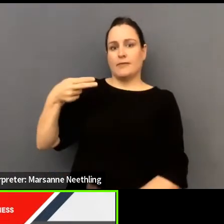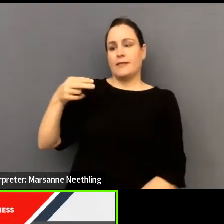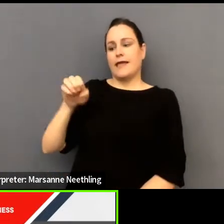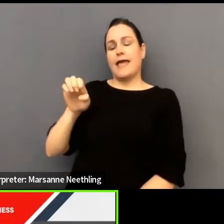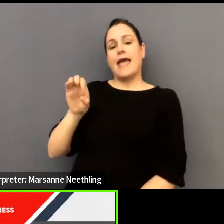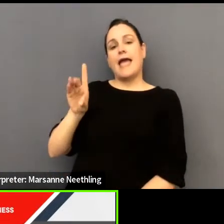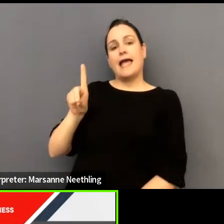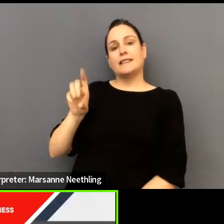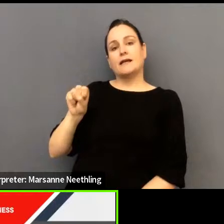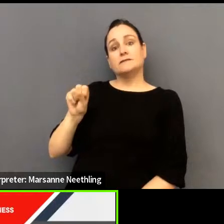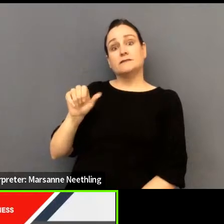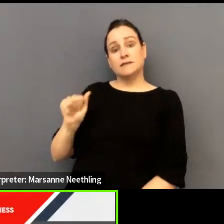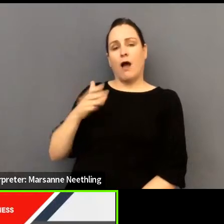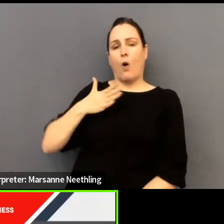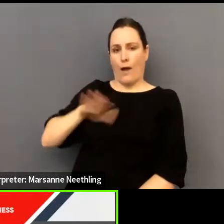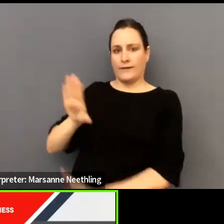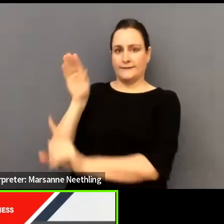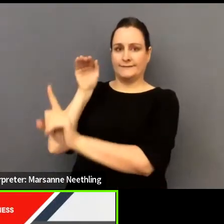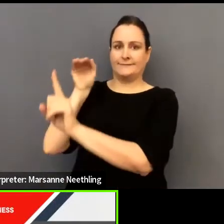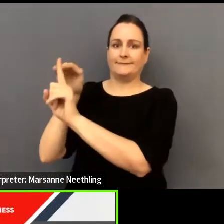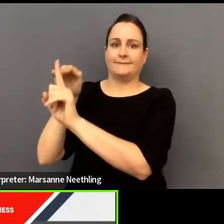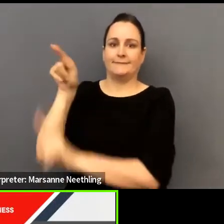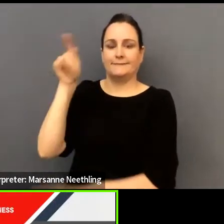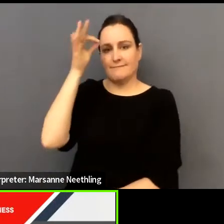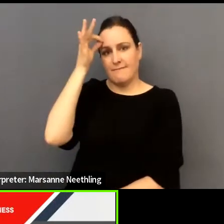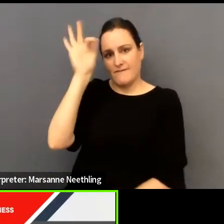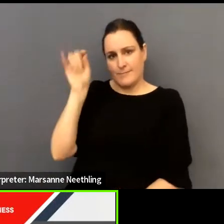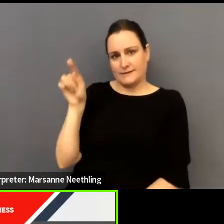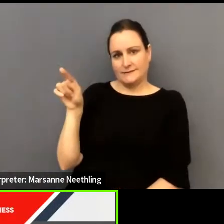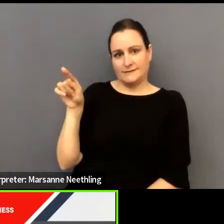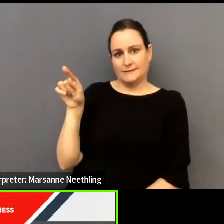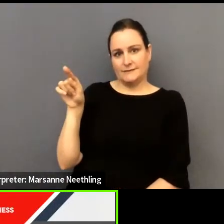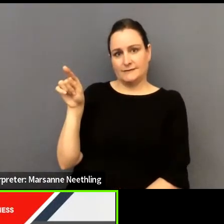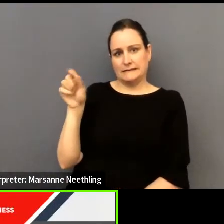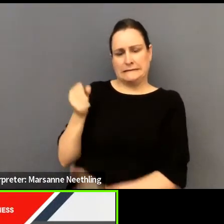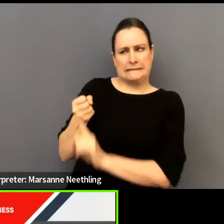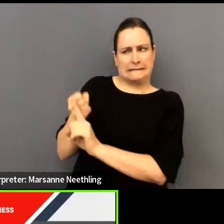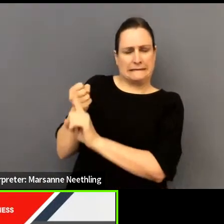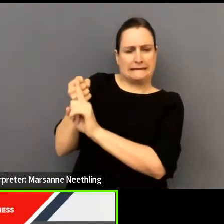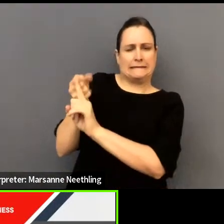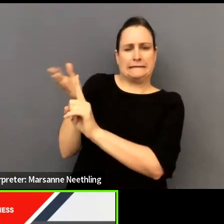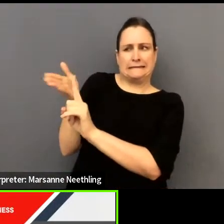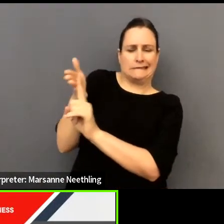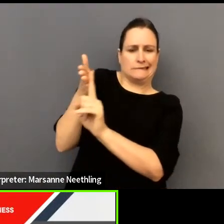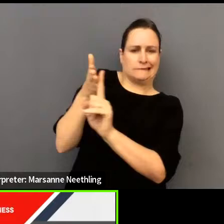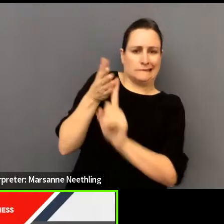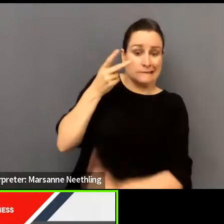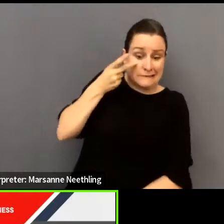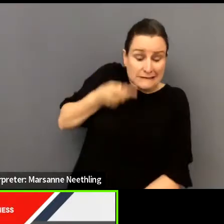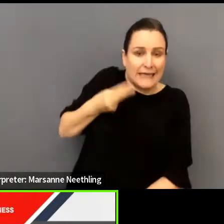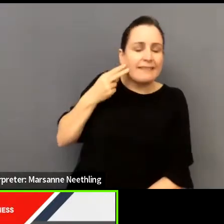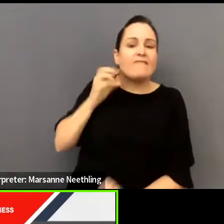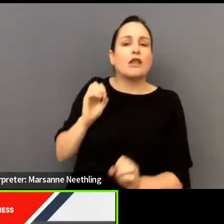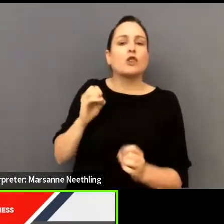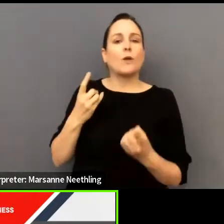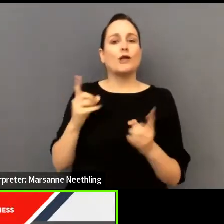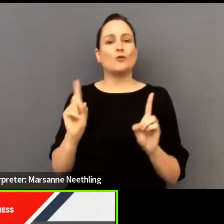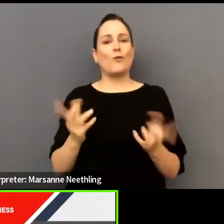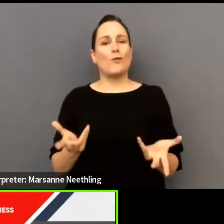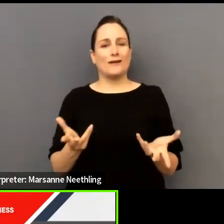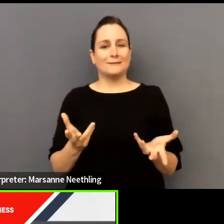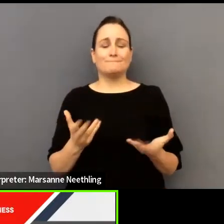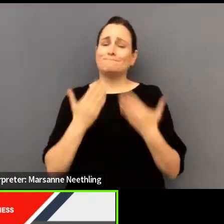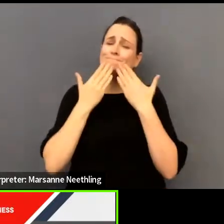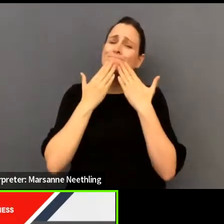to push government in the right direction, hopefully. Yeah, so that's my input. Thank you. And thank